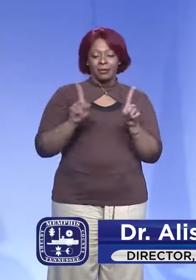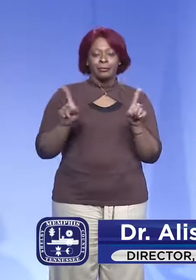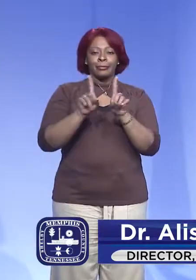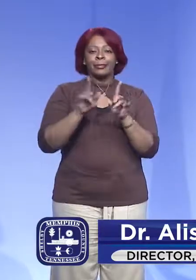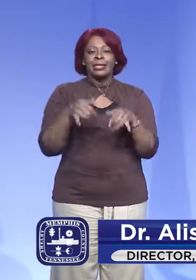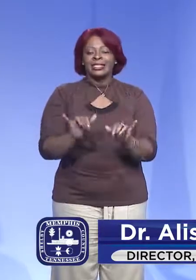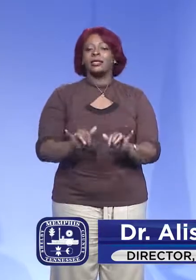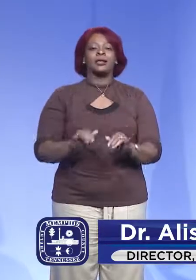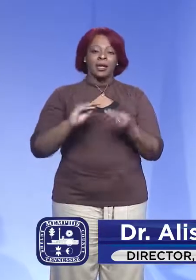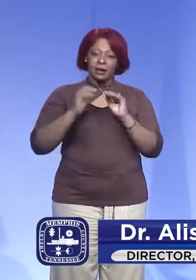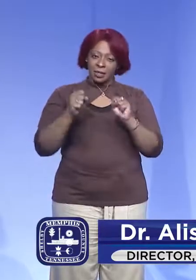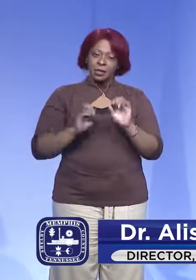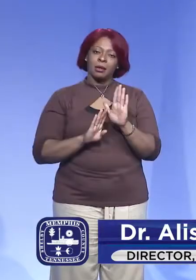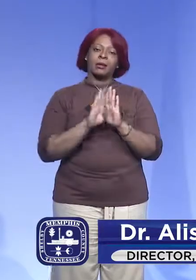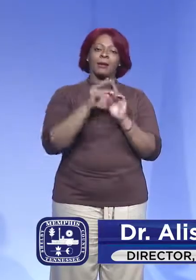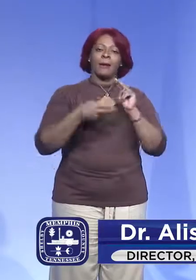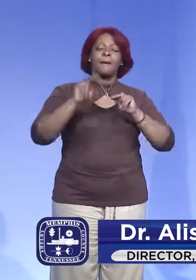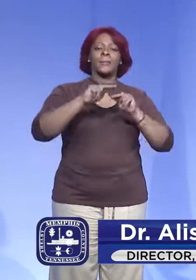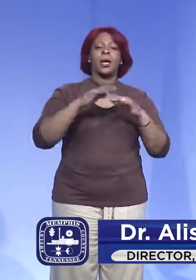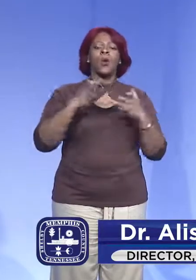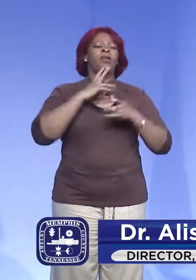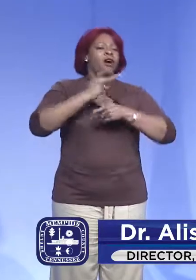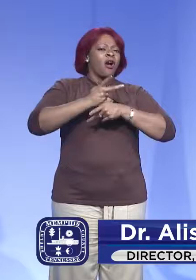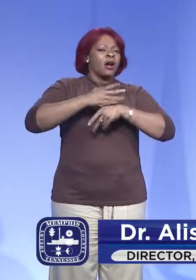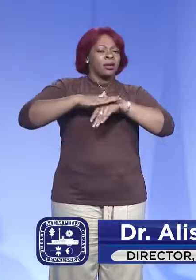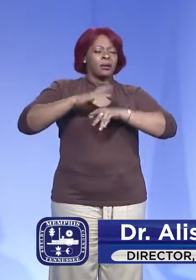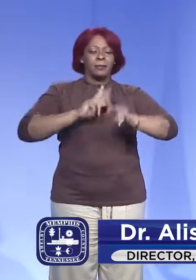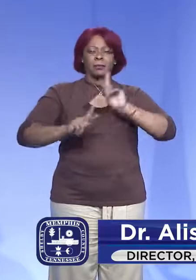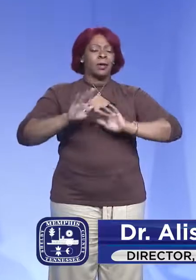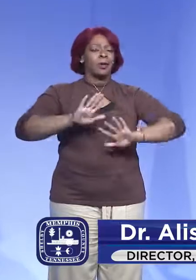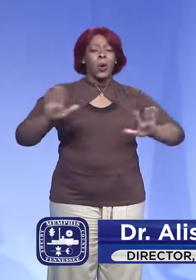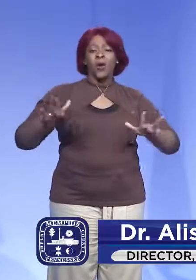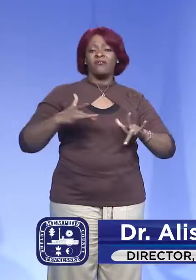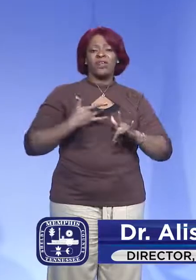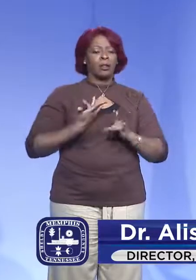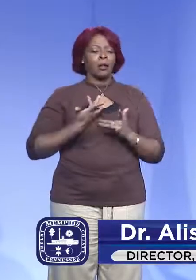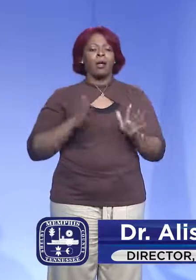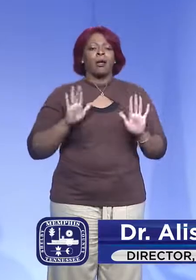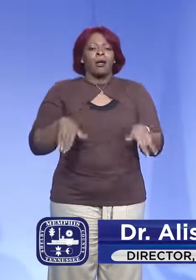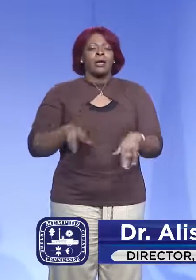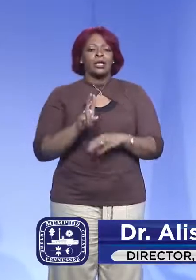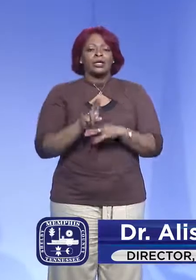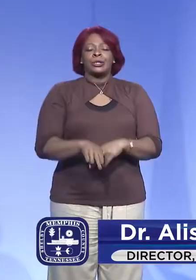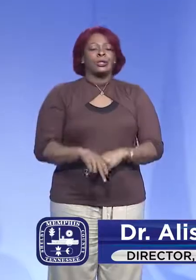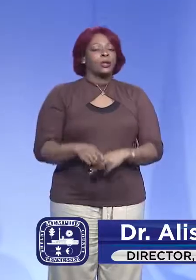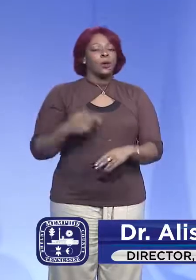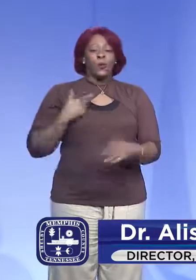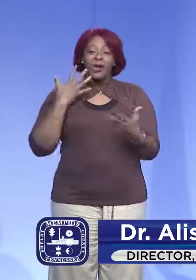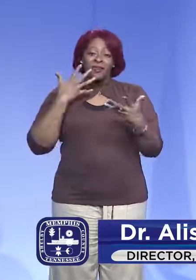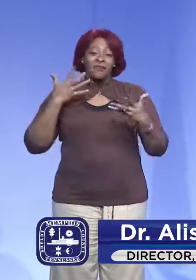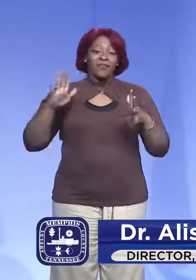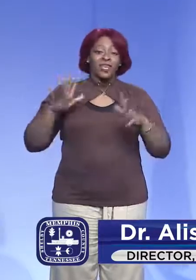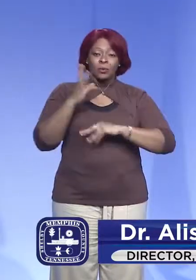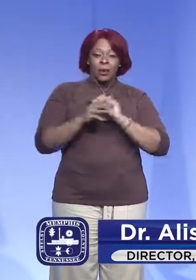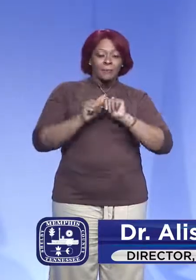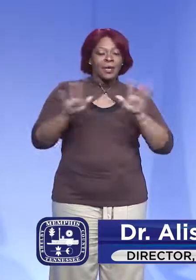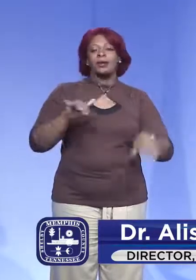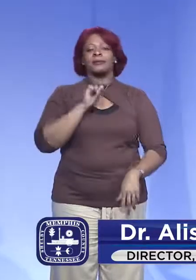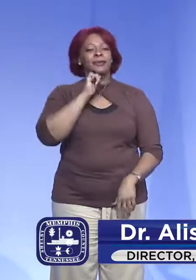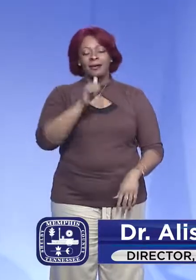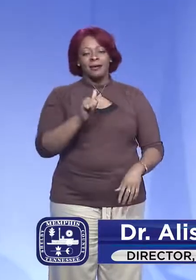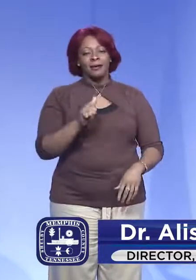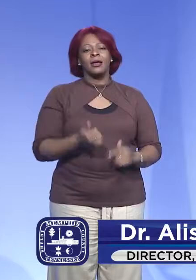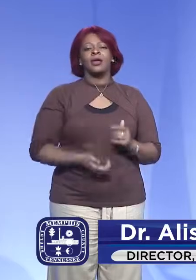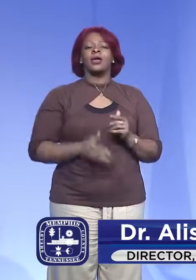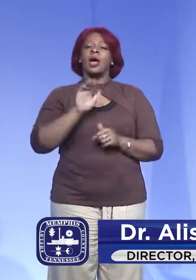numbers can go back up. So we really want to caution people not to get complacent. We're not through the pandemic yet. And then your